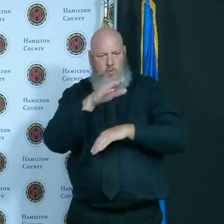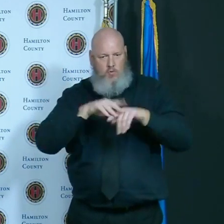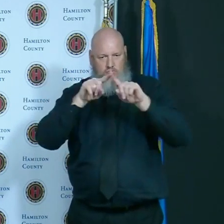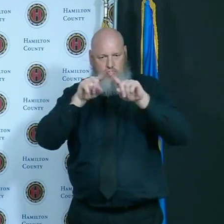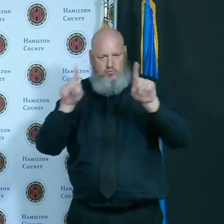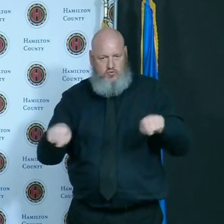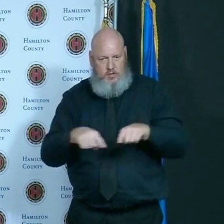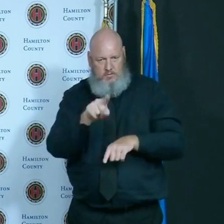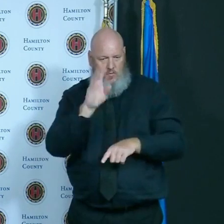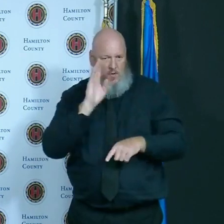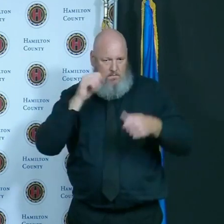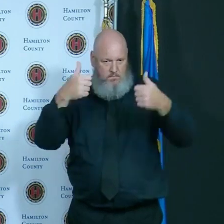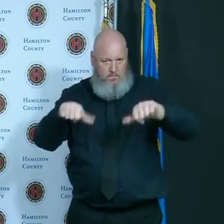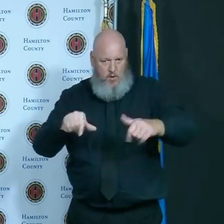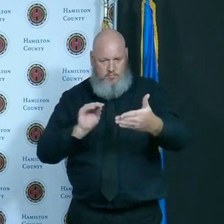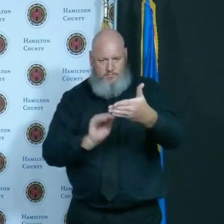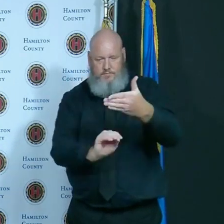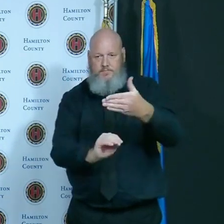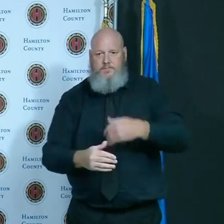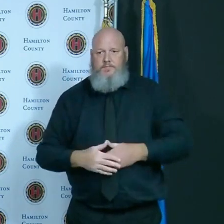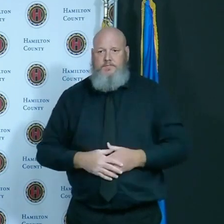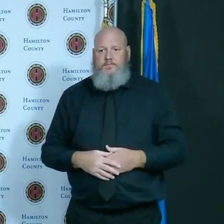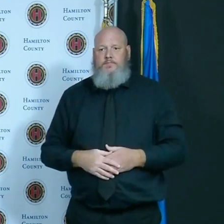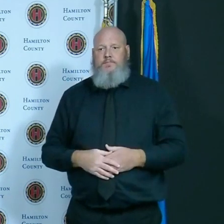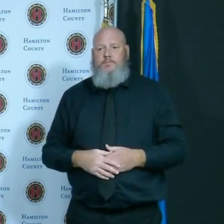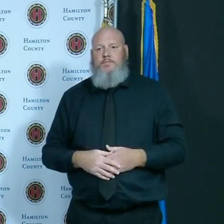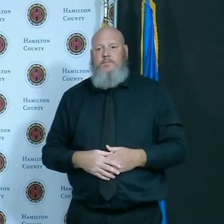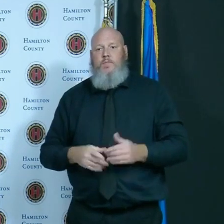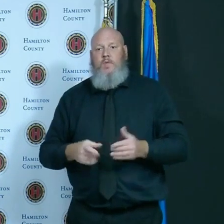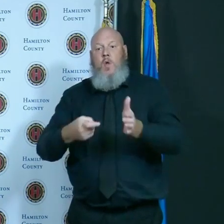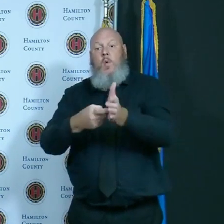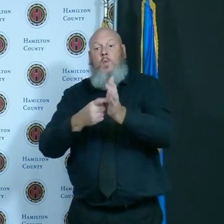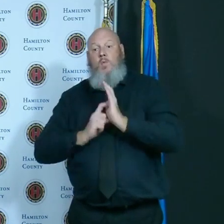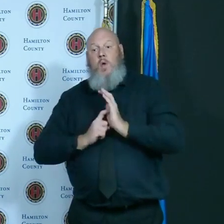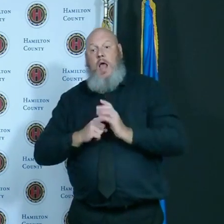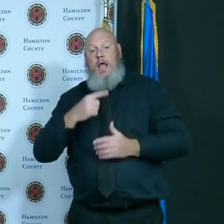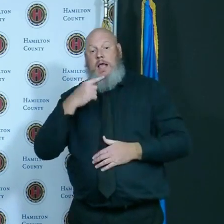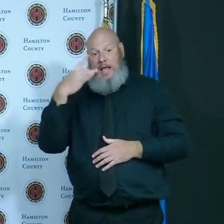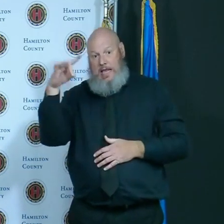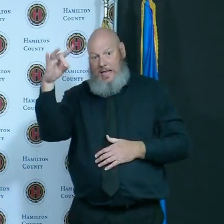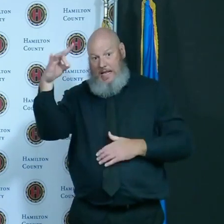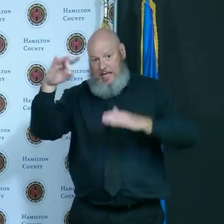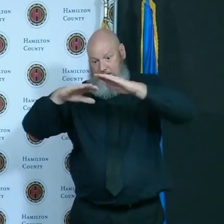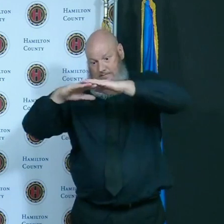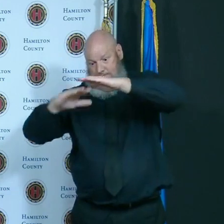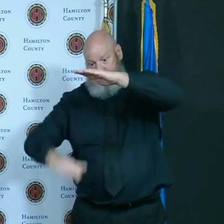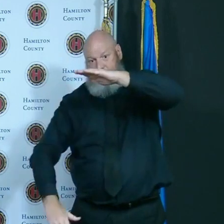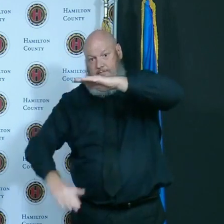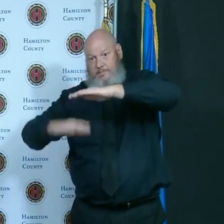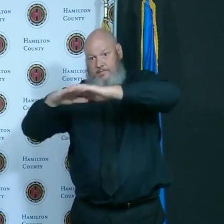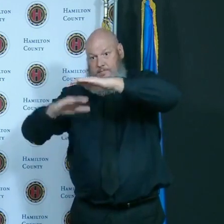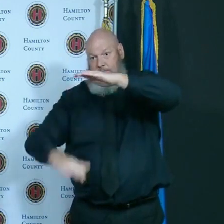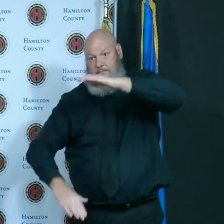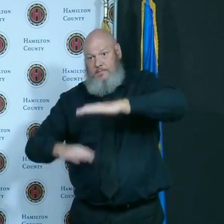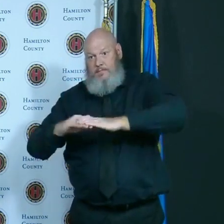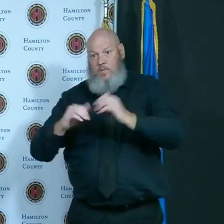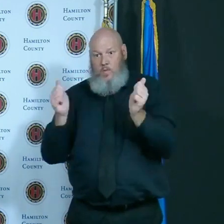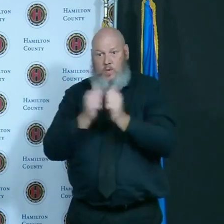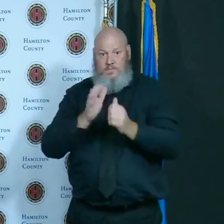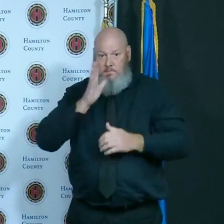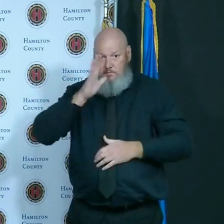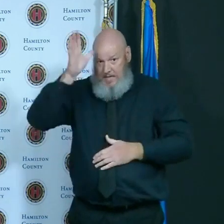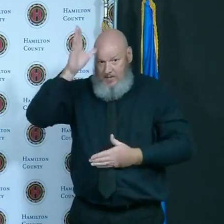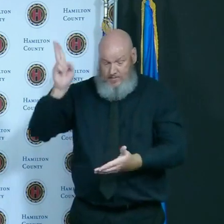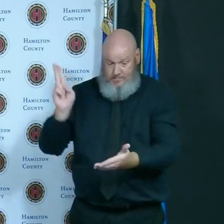under 18, parental consent. Our office will provide the form. So that's